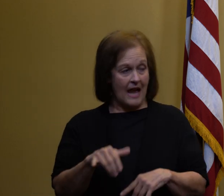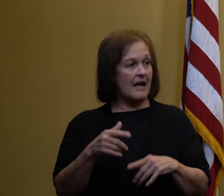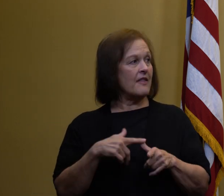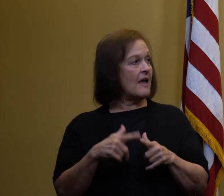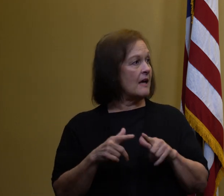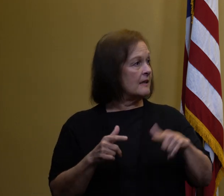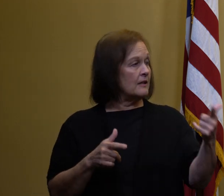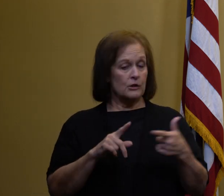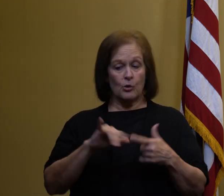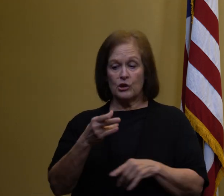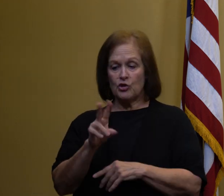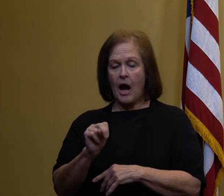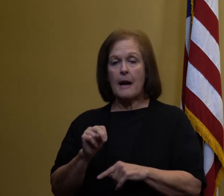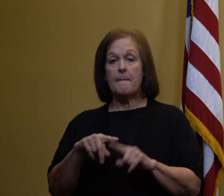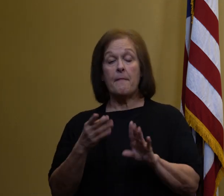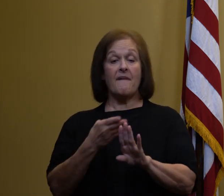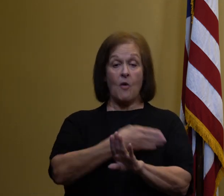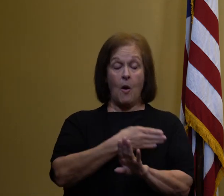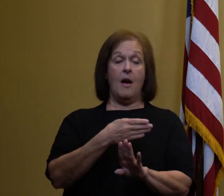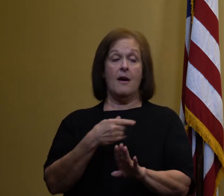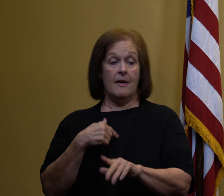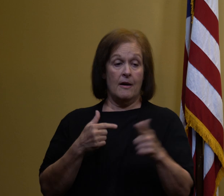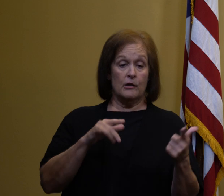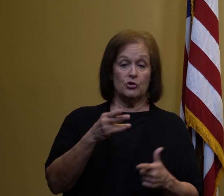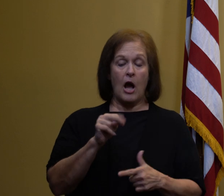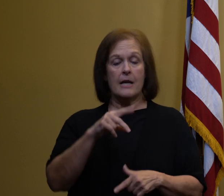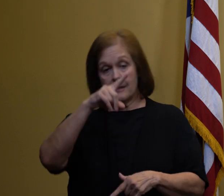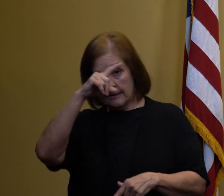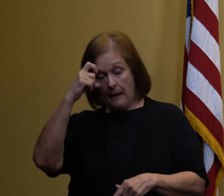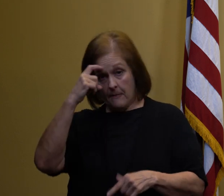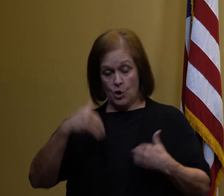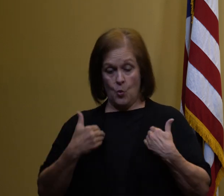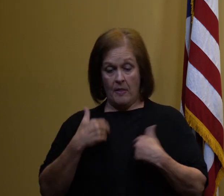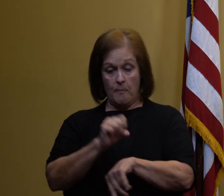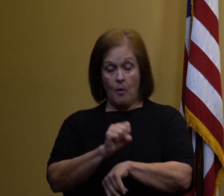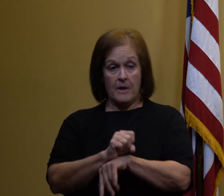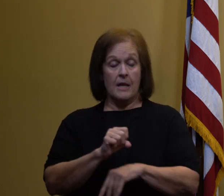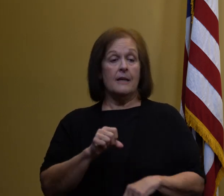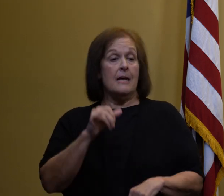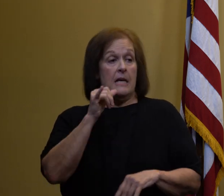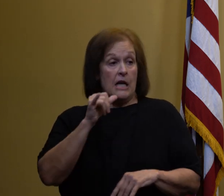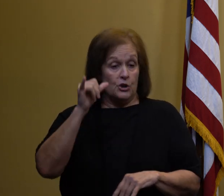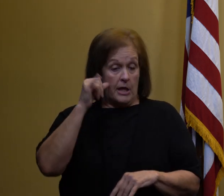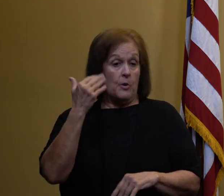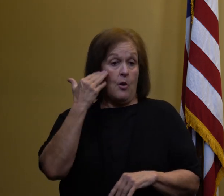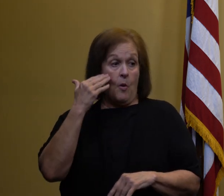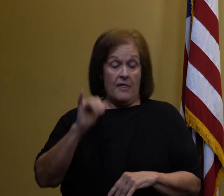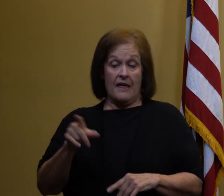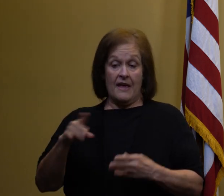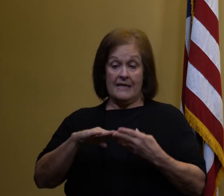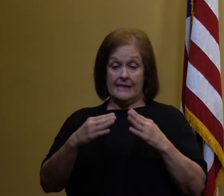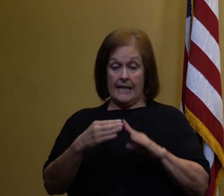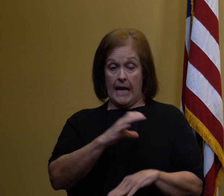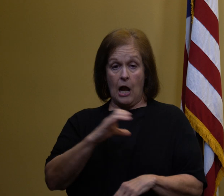to John in a minute. But before I do, summer youth employment. Okay, so on yesterday, we know that the City